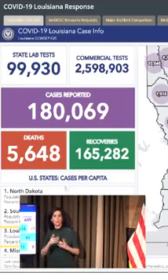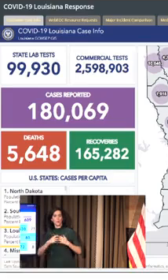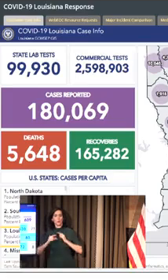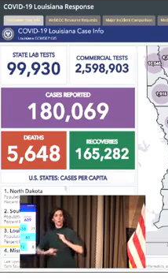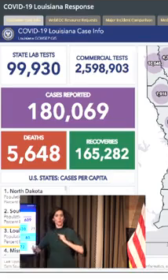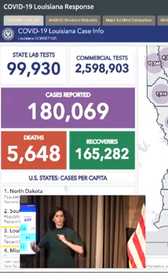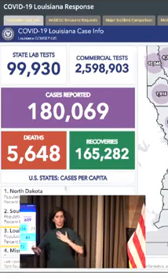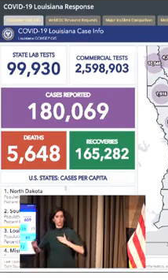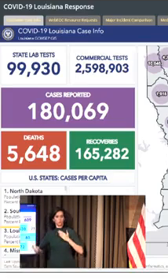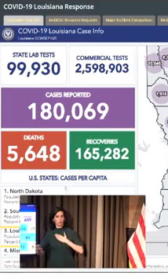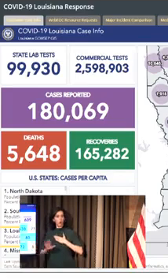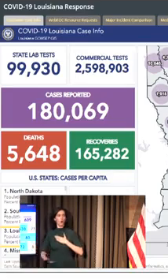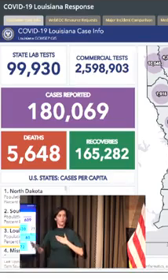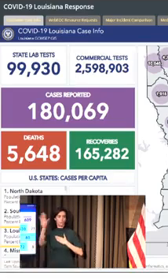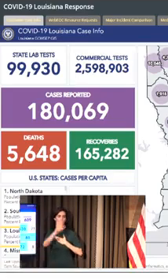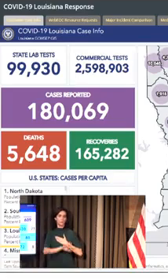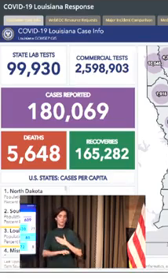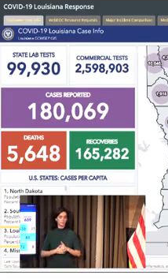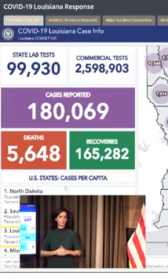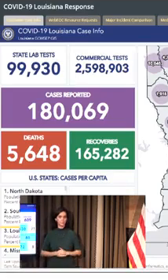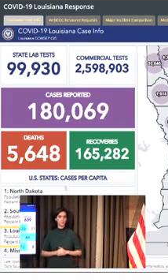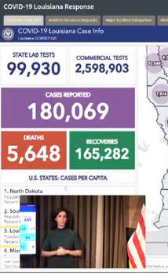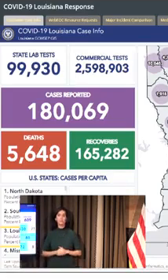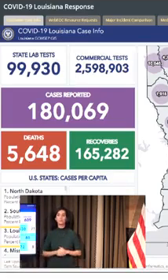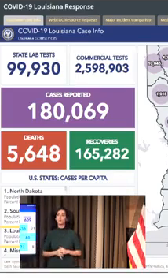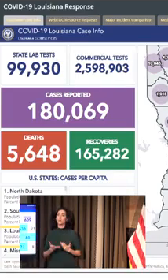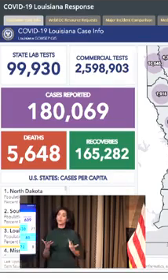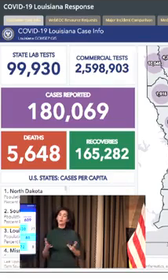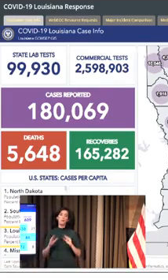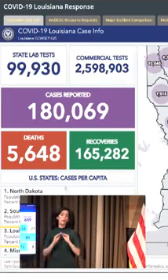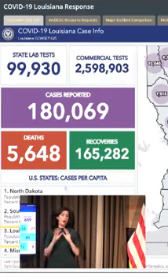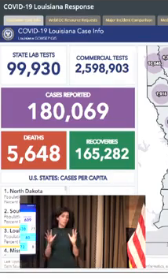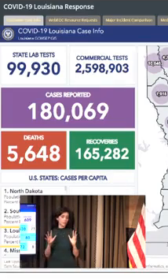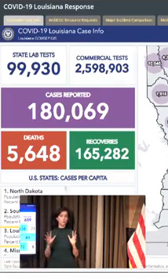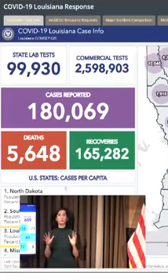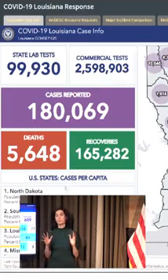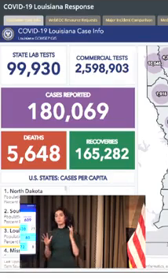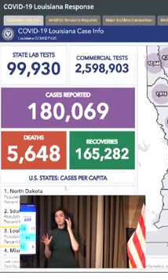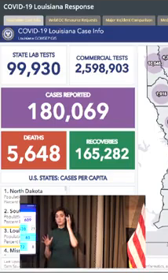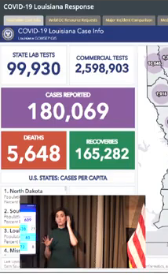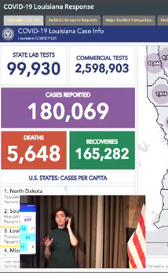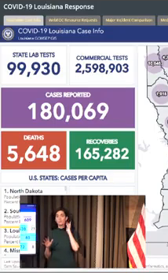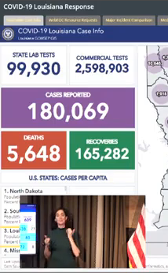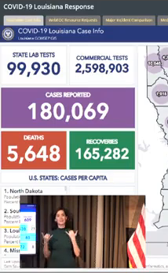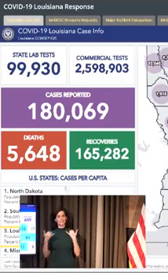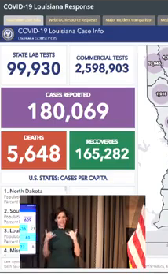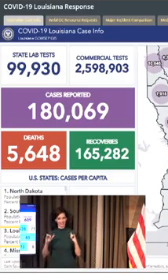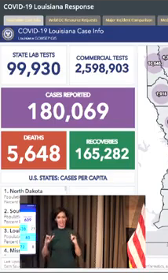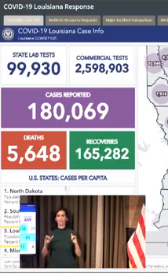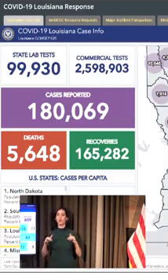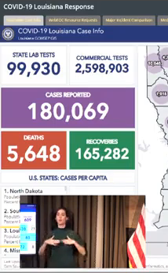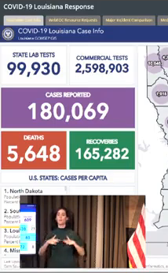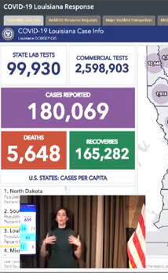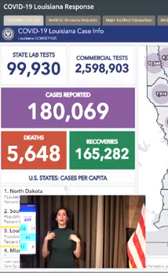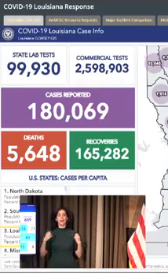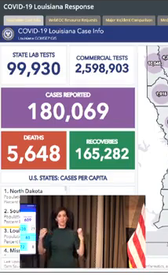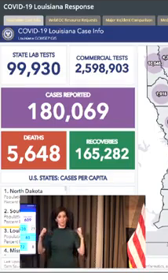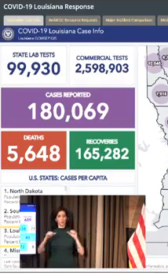patients on ventilators. So obviously we are still very much in the midst of a public health